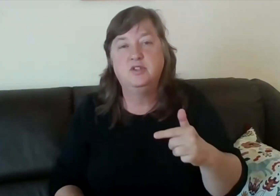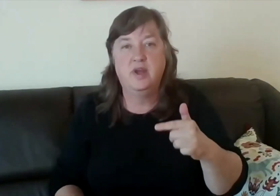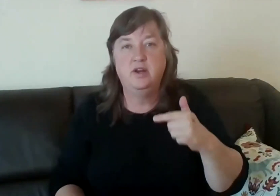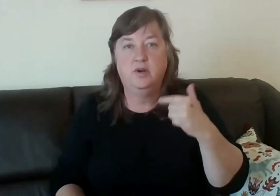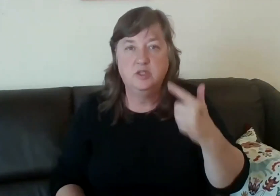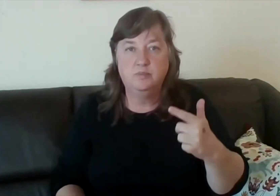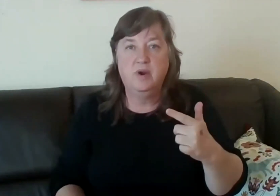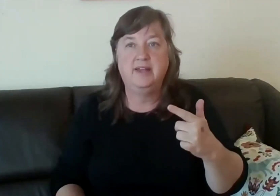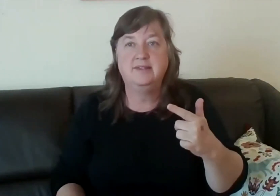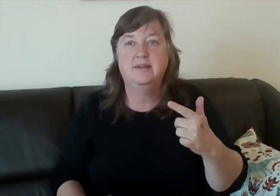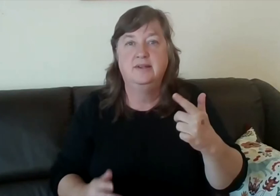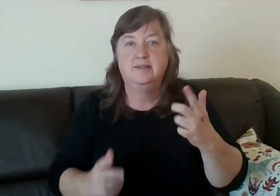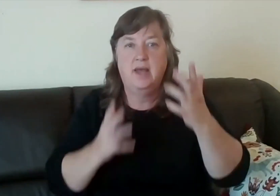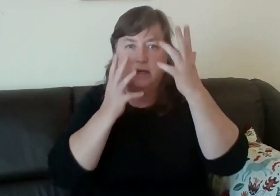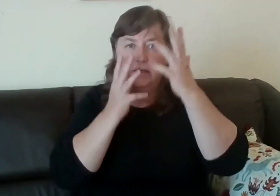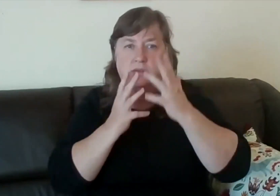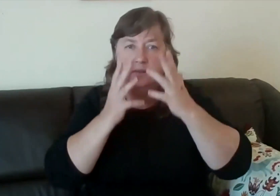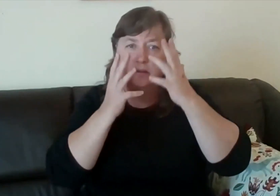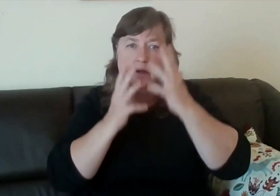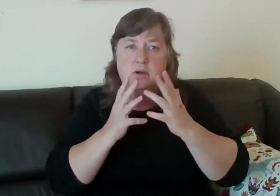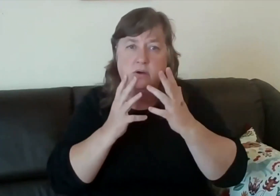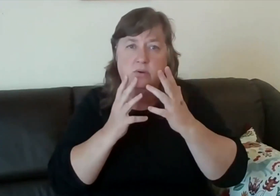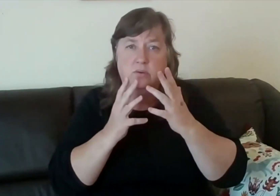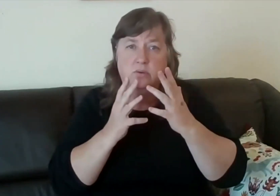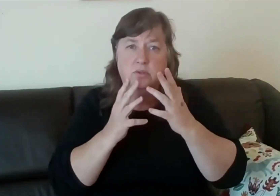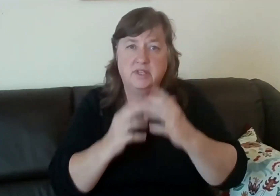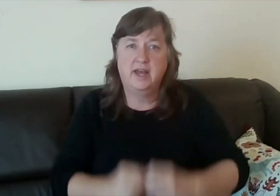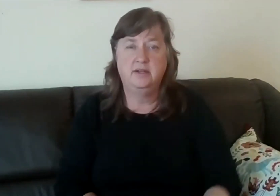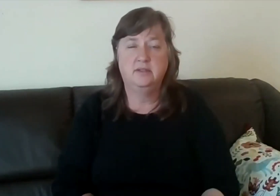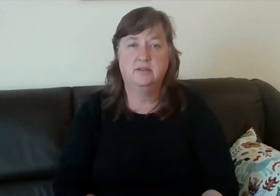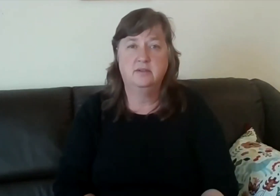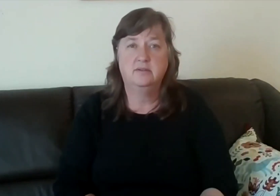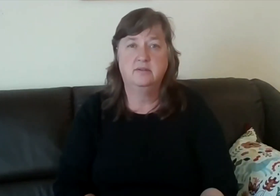demonstrate or express sadness. Oh, sadness.